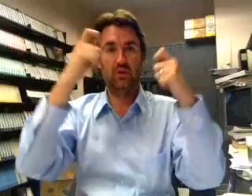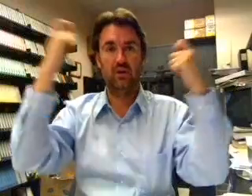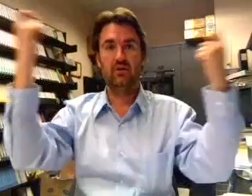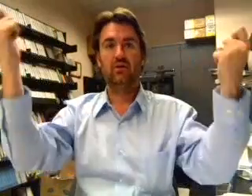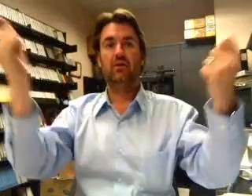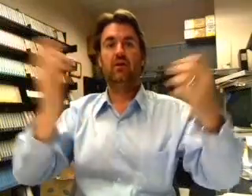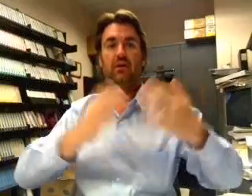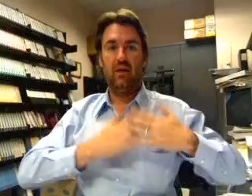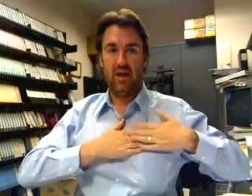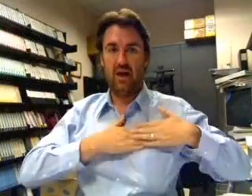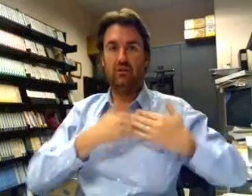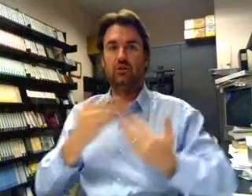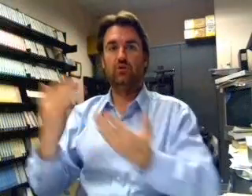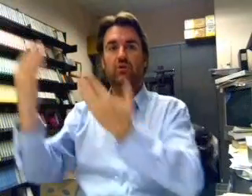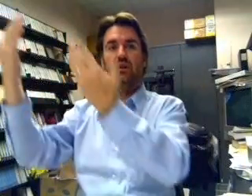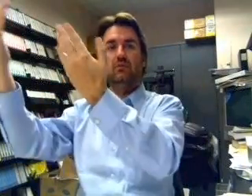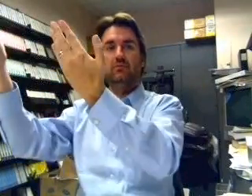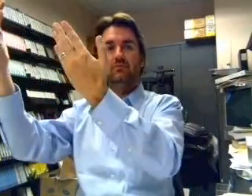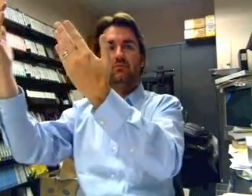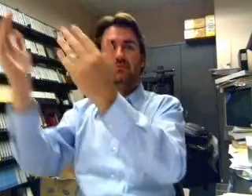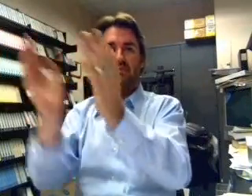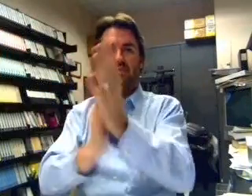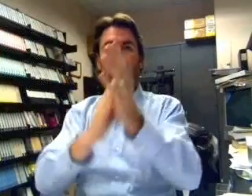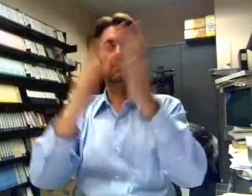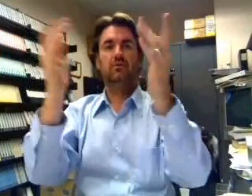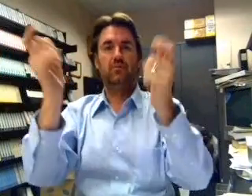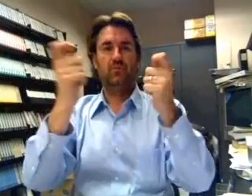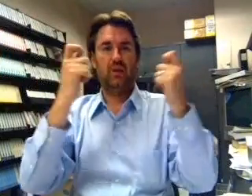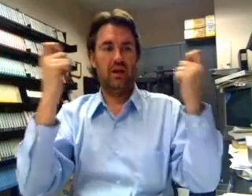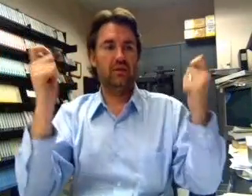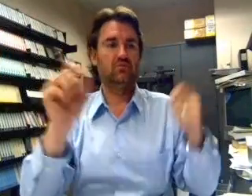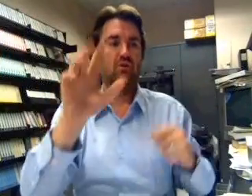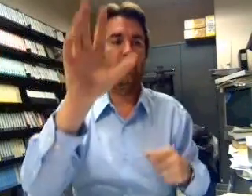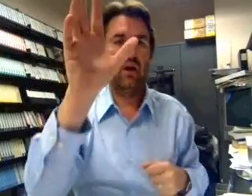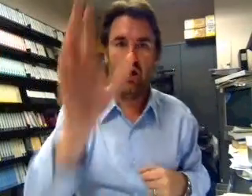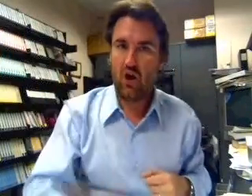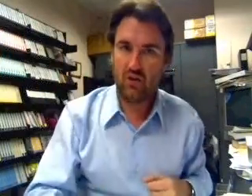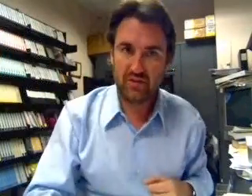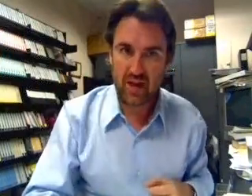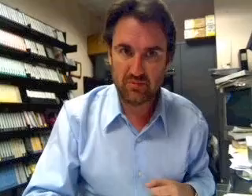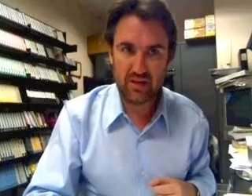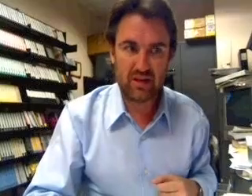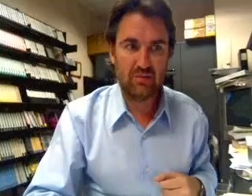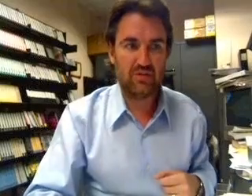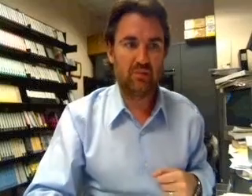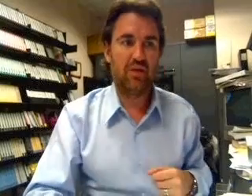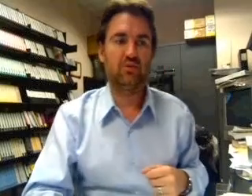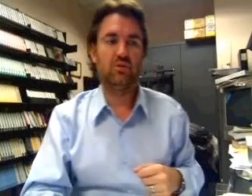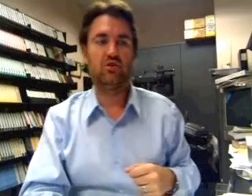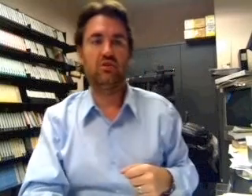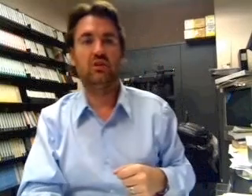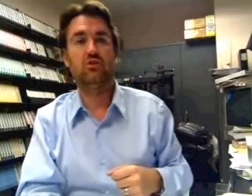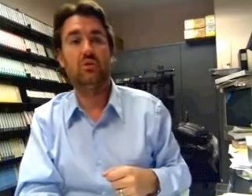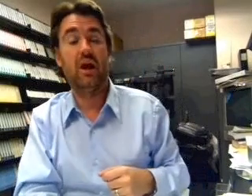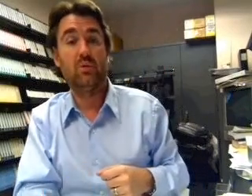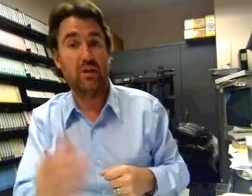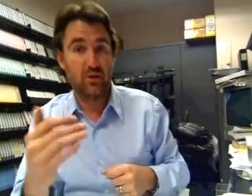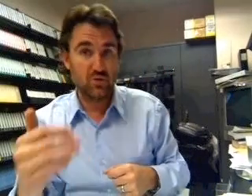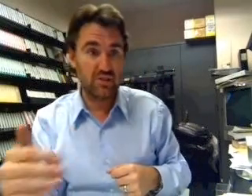hallelujah, hallelujah. Okay, so all the times that it comes up, that's what you're going to do. Now, when it goes into